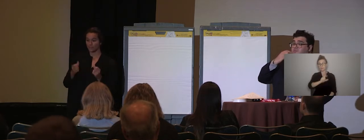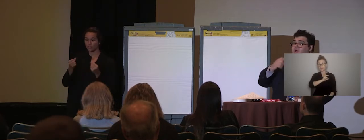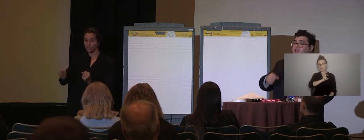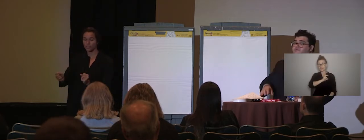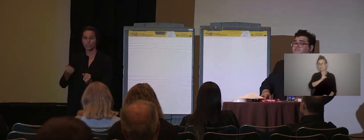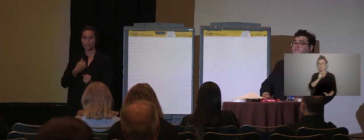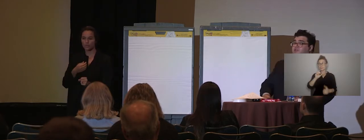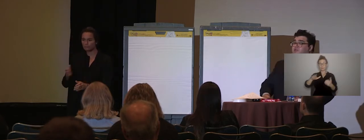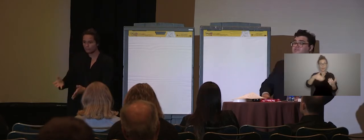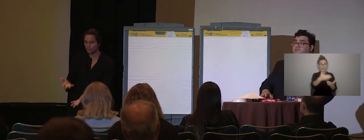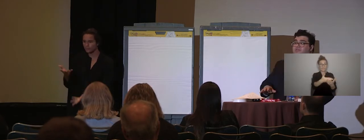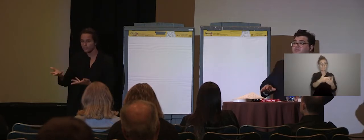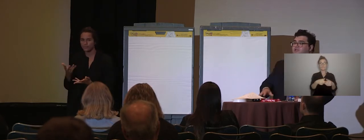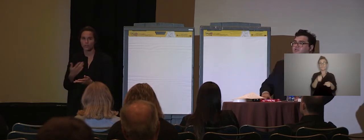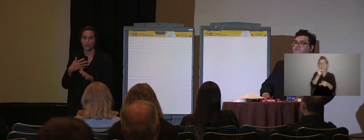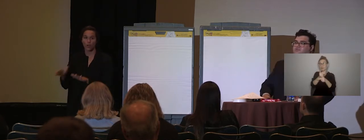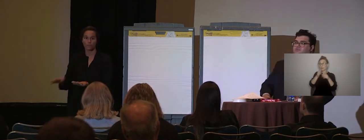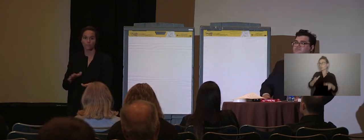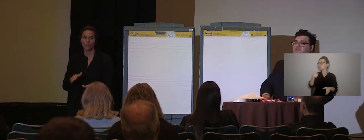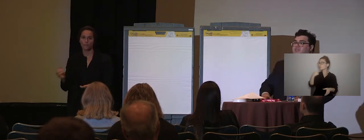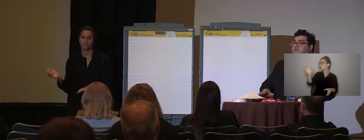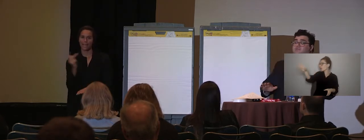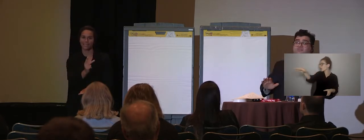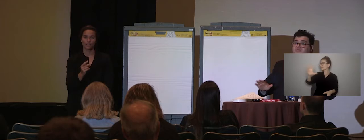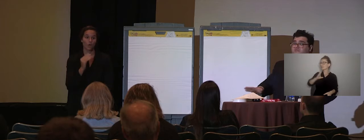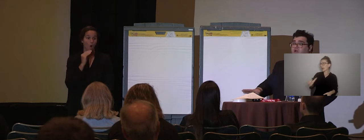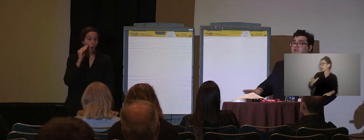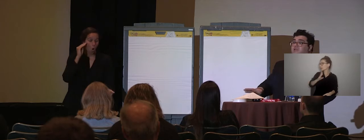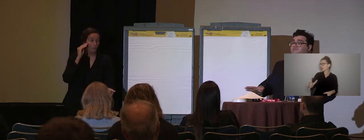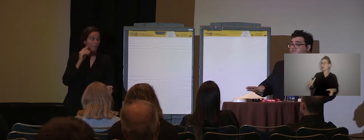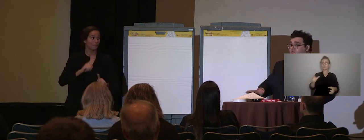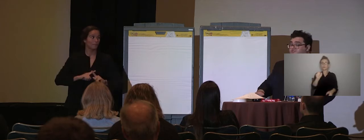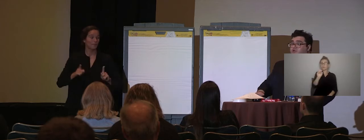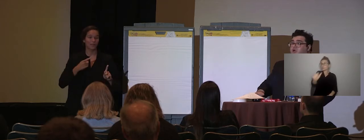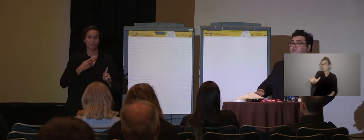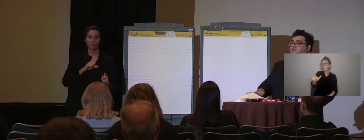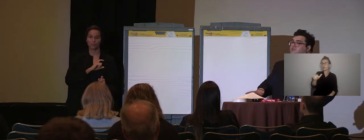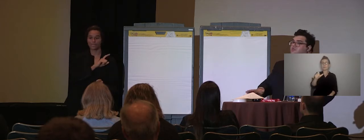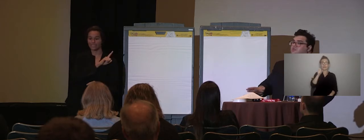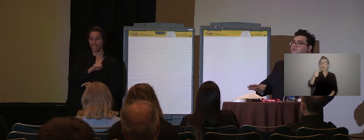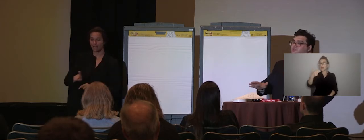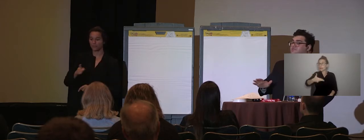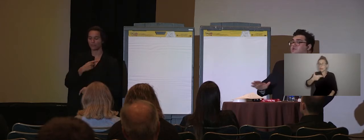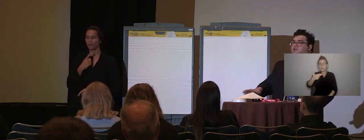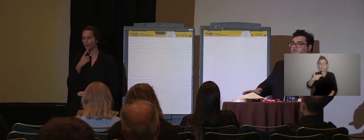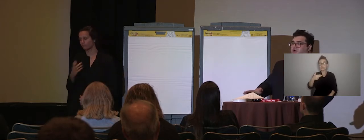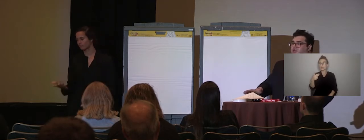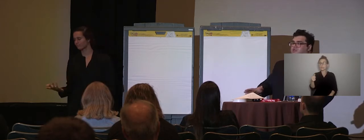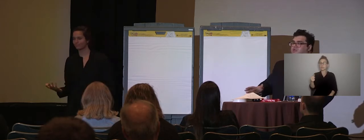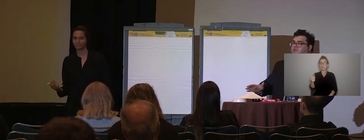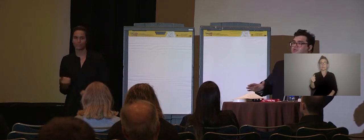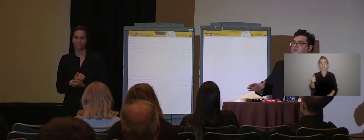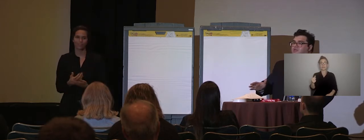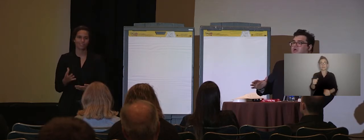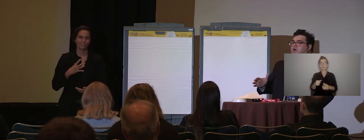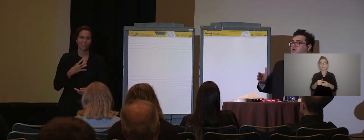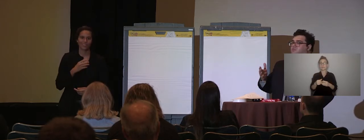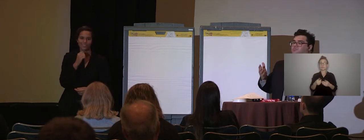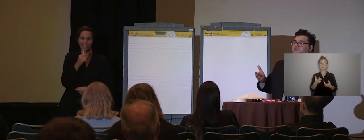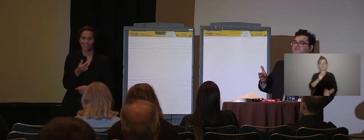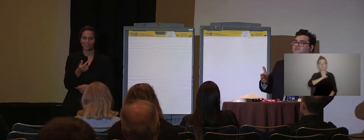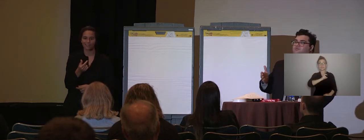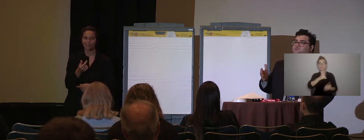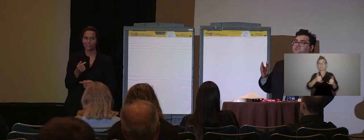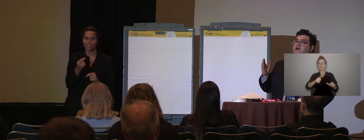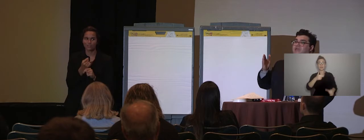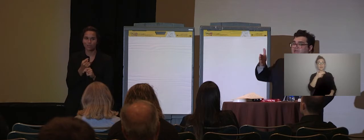police arrived, despite the caregiver saying everything's fine, it's a toy truck, it's not a gun, the